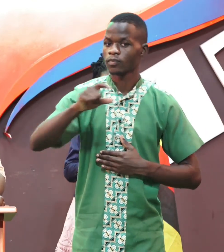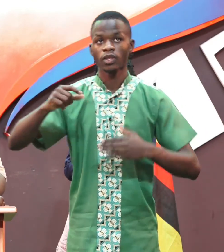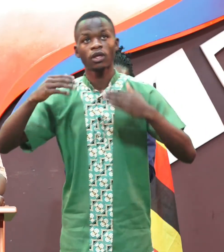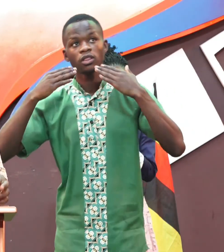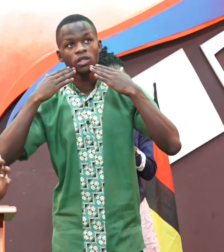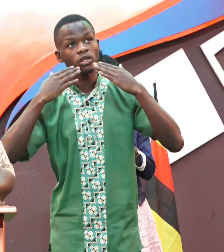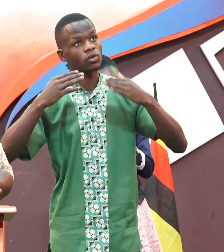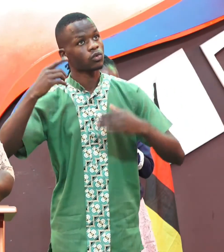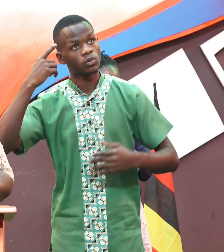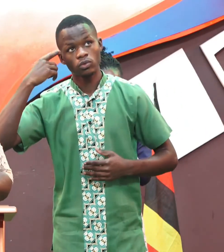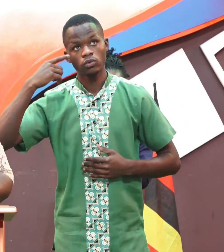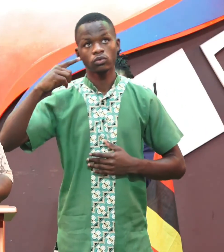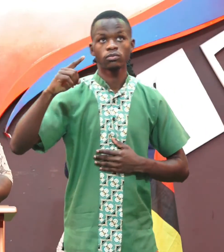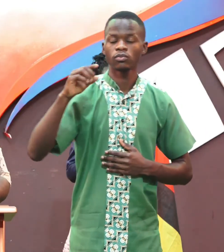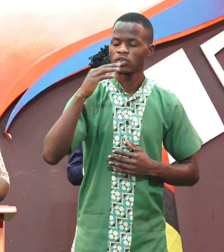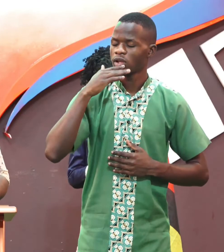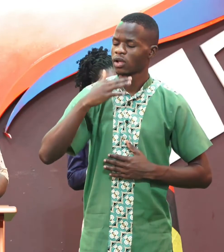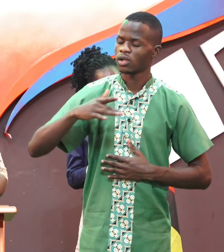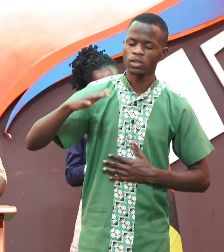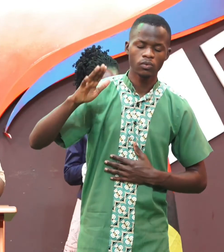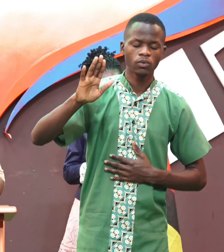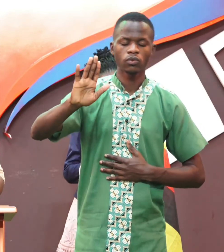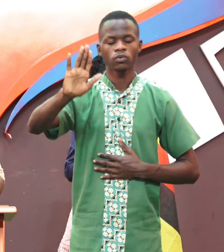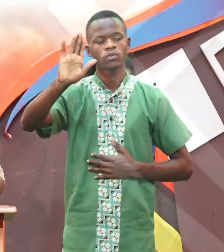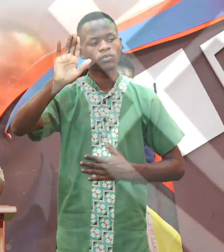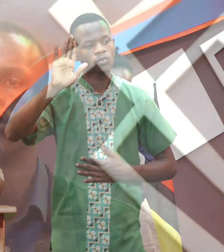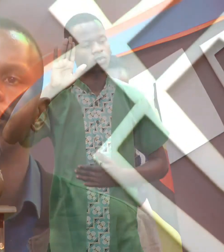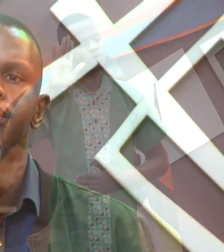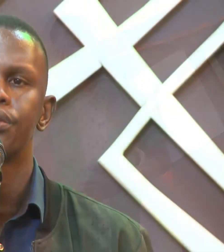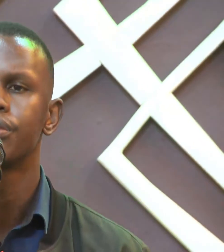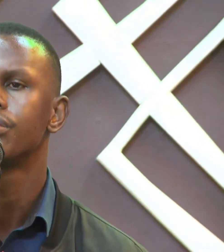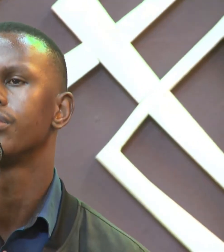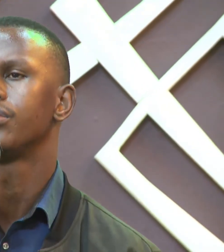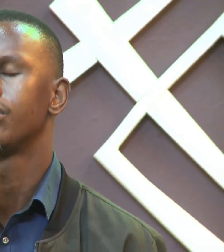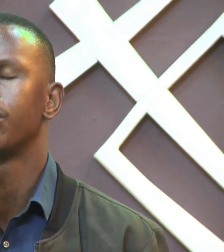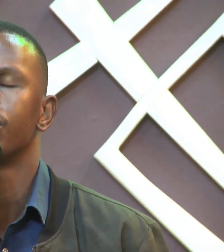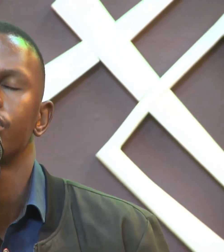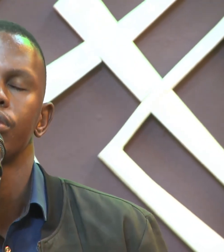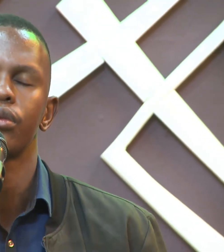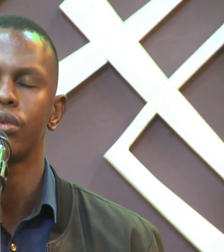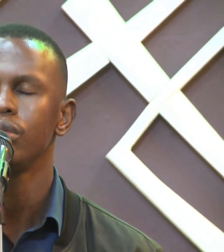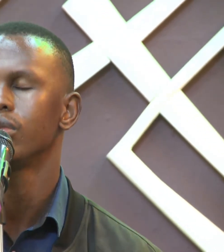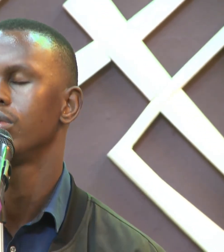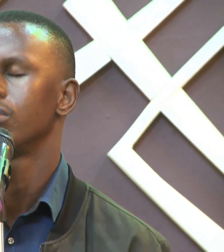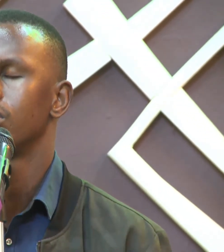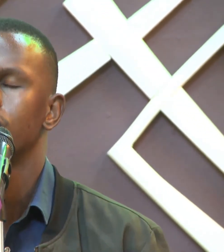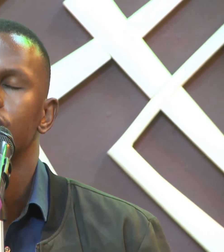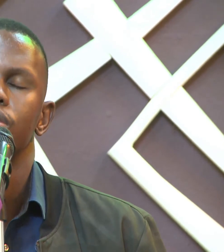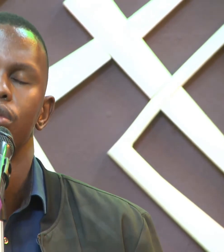olw'omusaalaba, webale olw'omusaayigo. Yesu, we waswazibwa ku